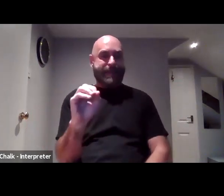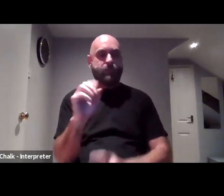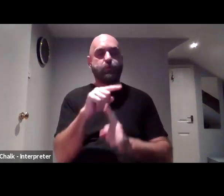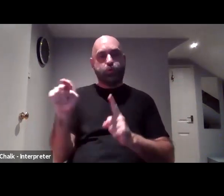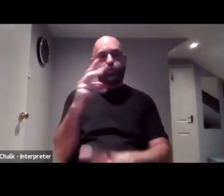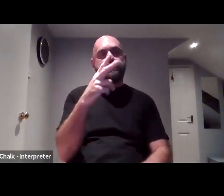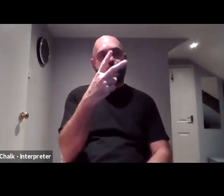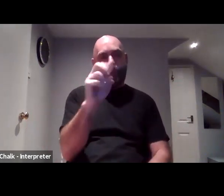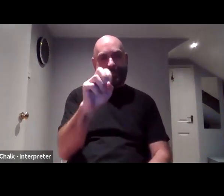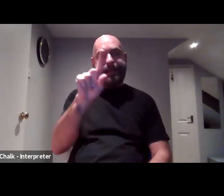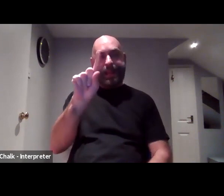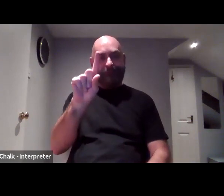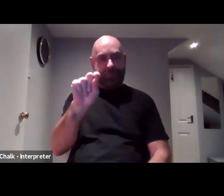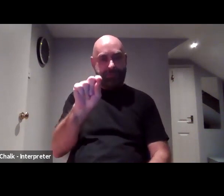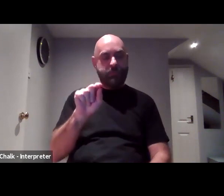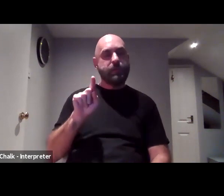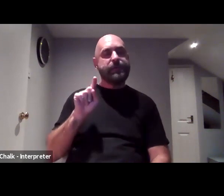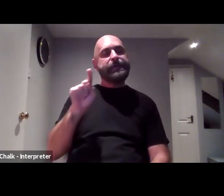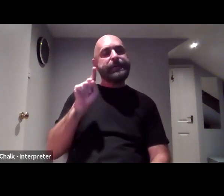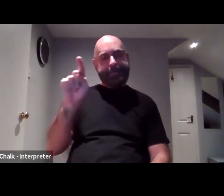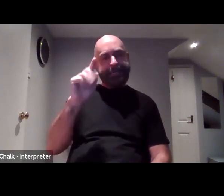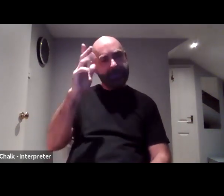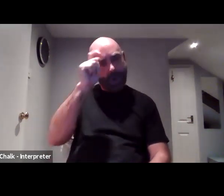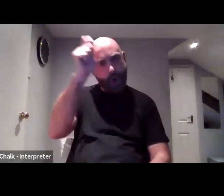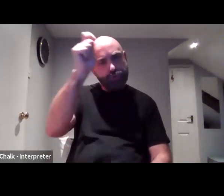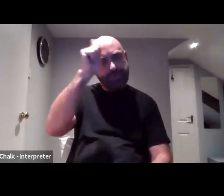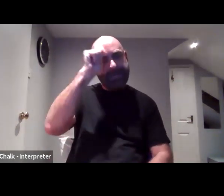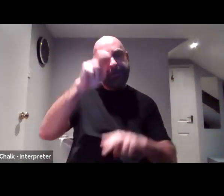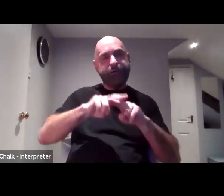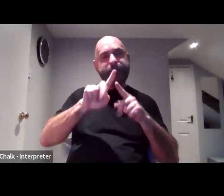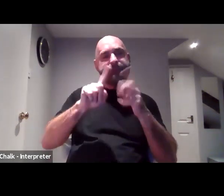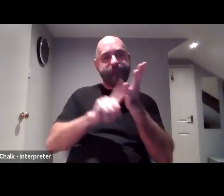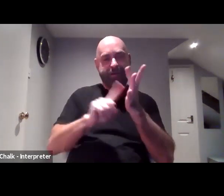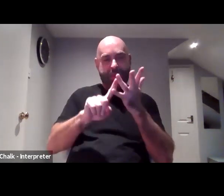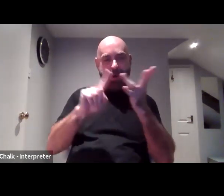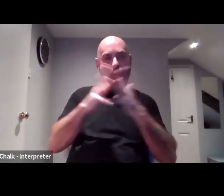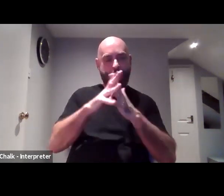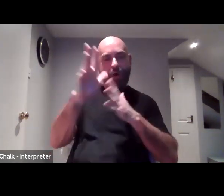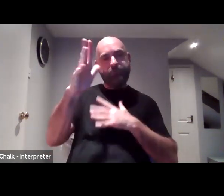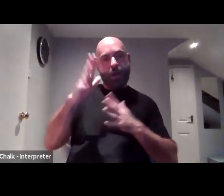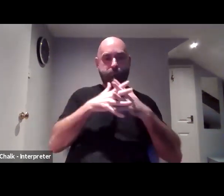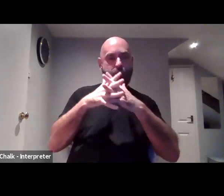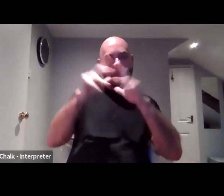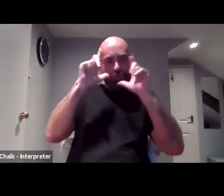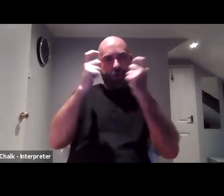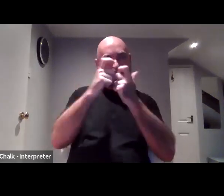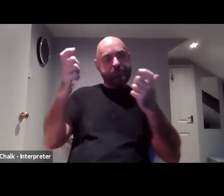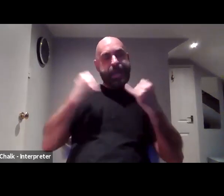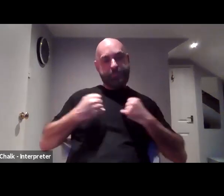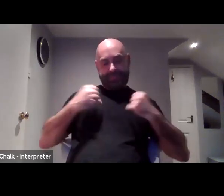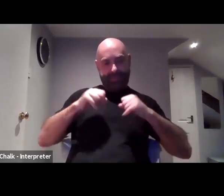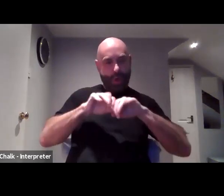and 2011. He's an honorary fellow of the American College of Epidemiology,